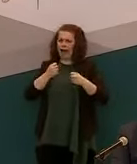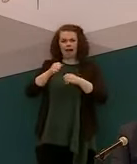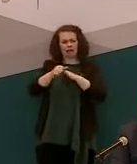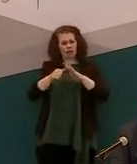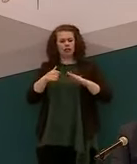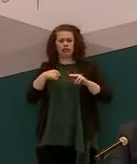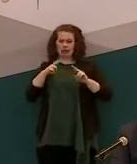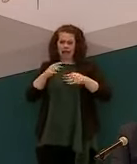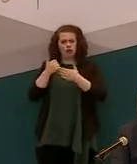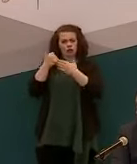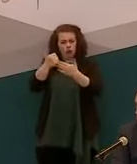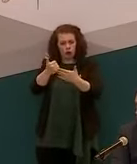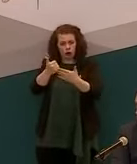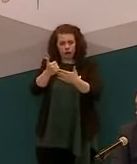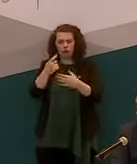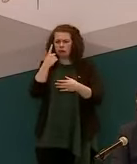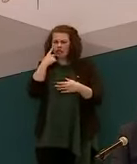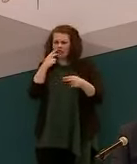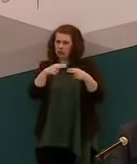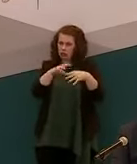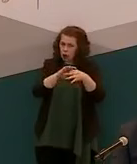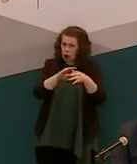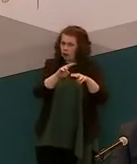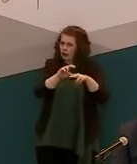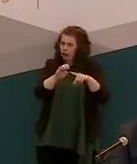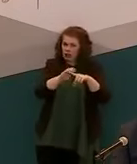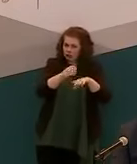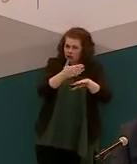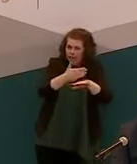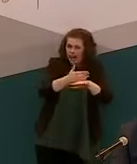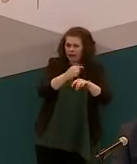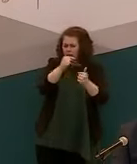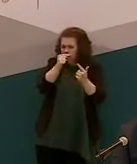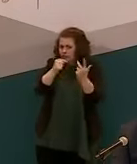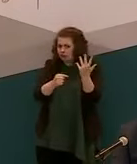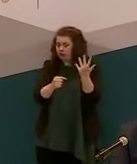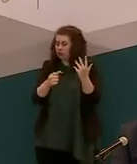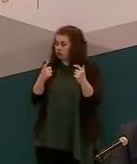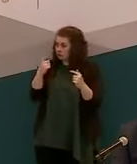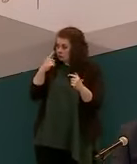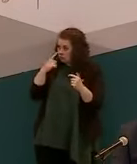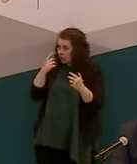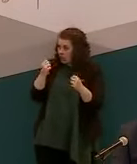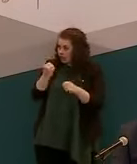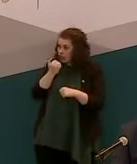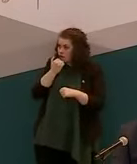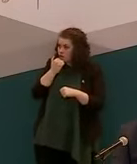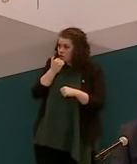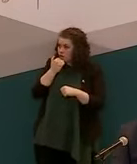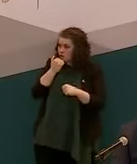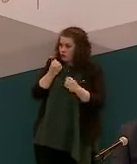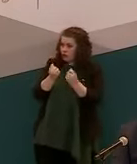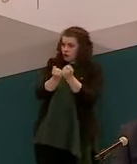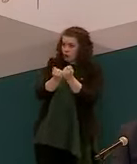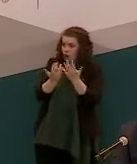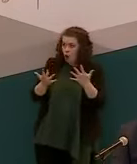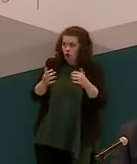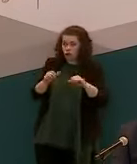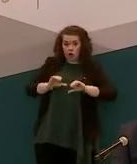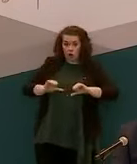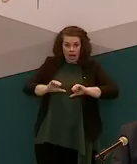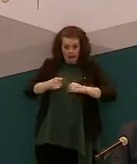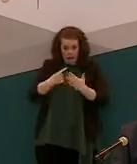of a lack of staff to cover shifts in nursing homes. I mean, has that been a problem? Is there any numbers for the people who signed up for On-Call who did